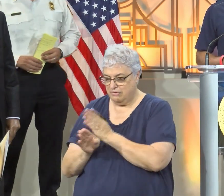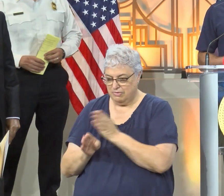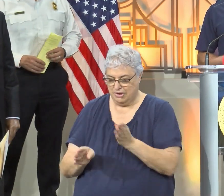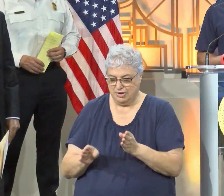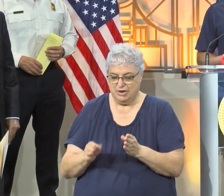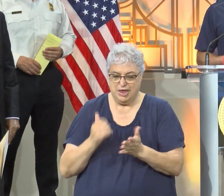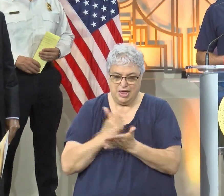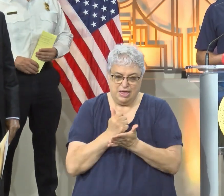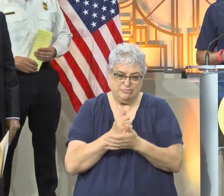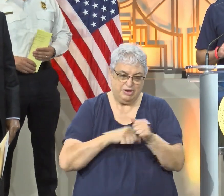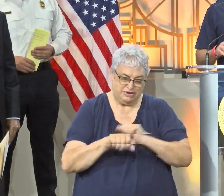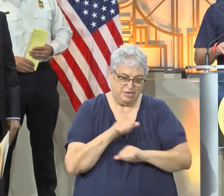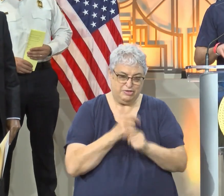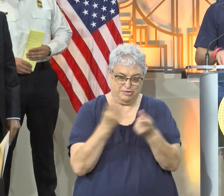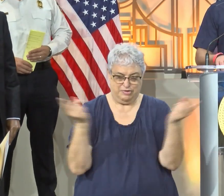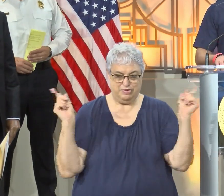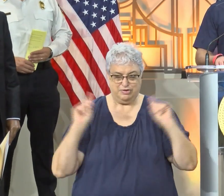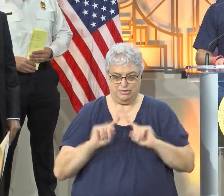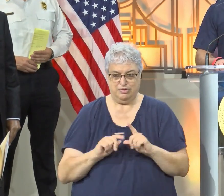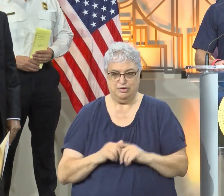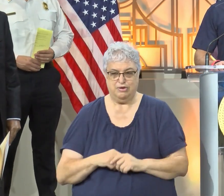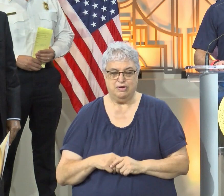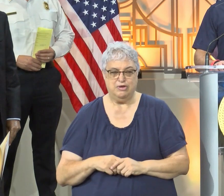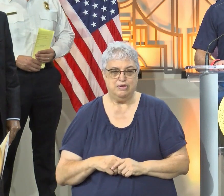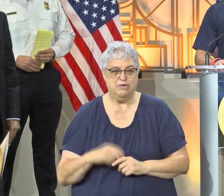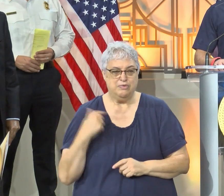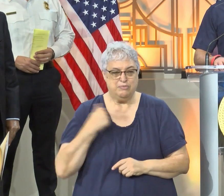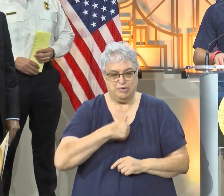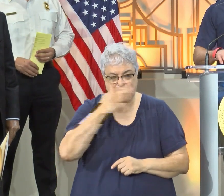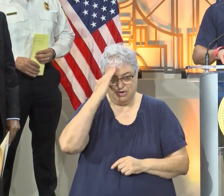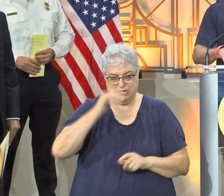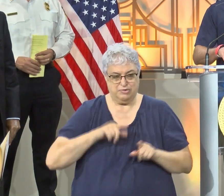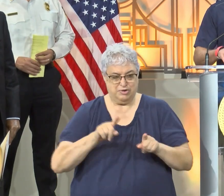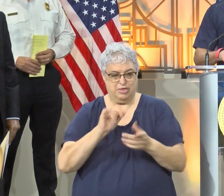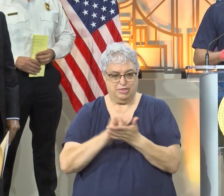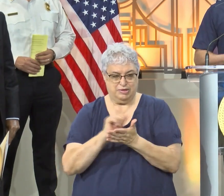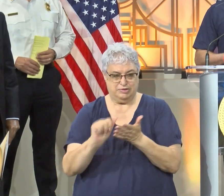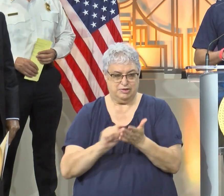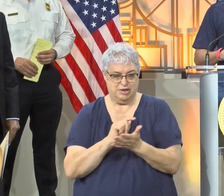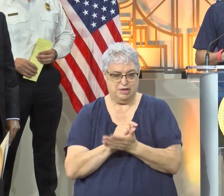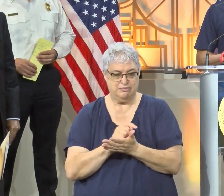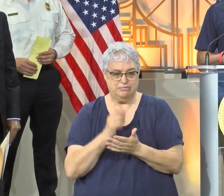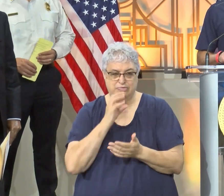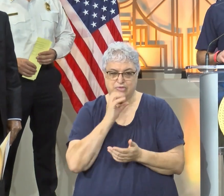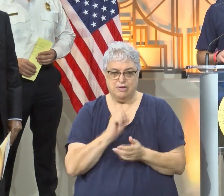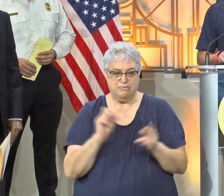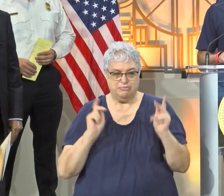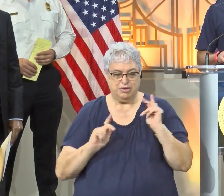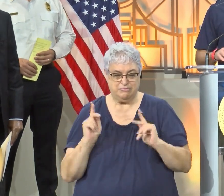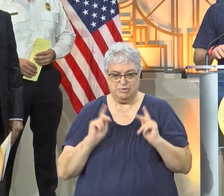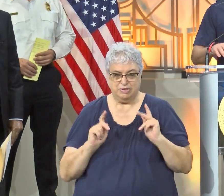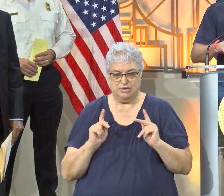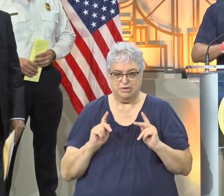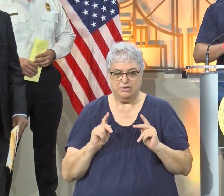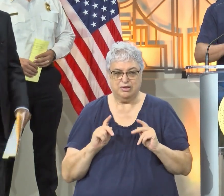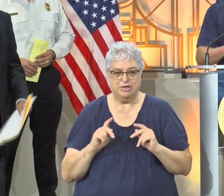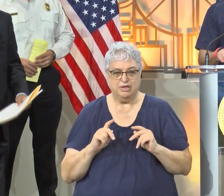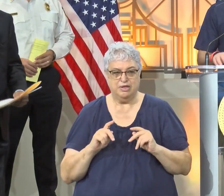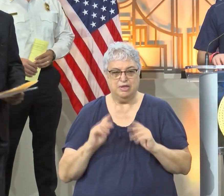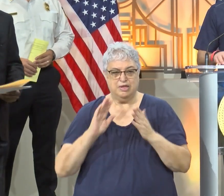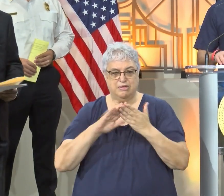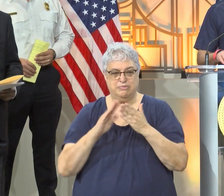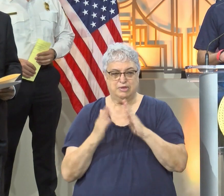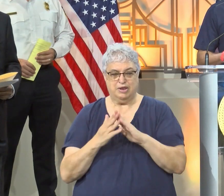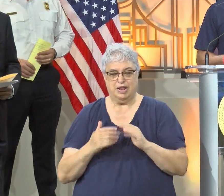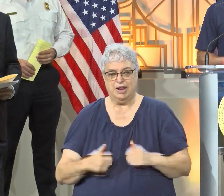neighbors helping neighbors. We know during these times that there's some elderly folks and vulnerable people out in the community that